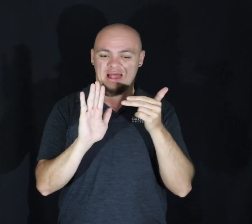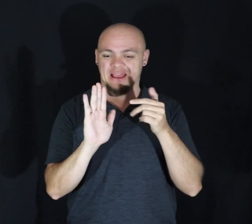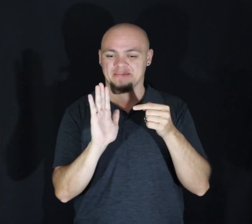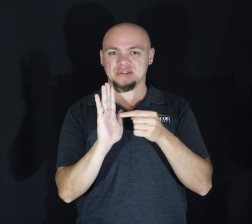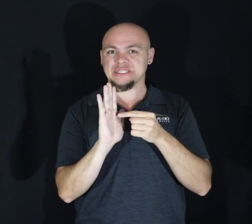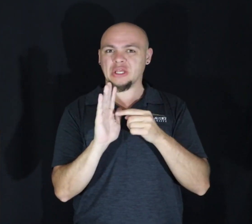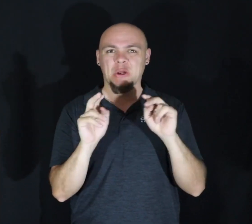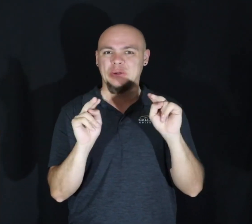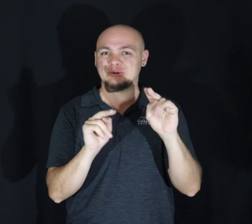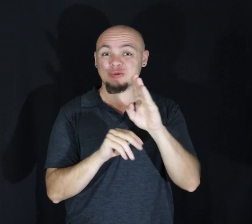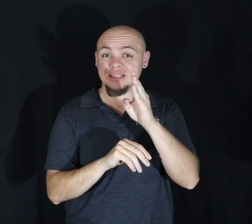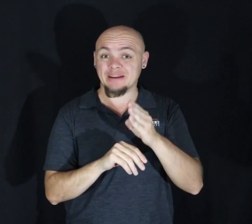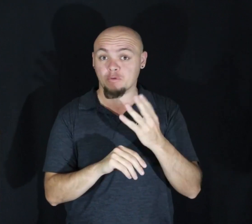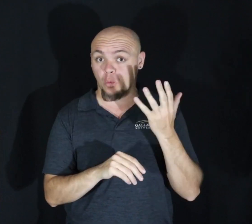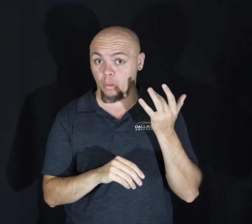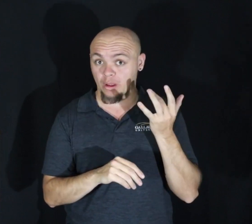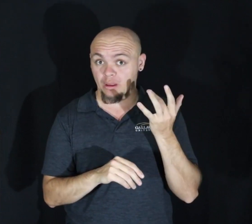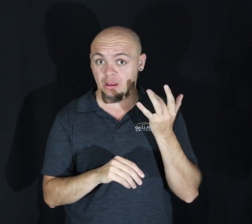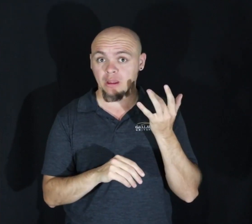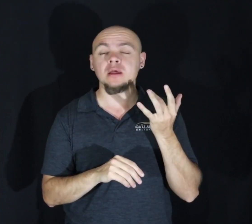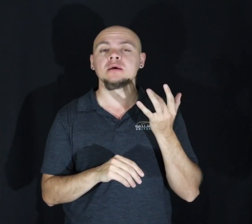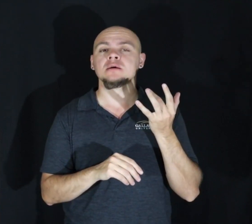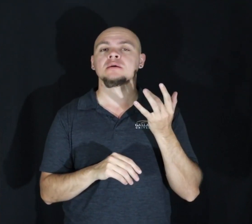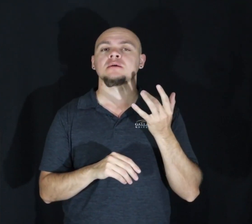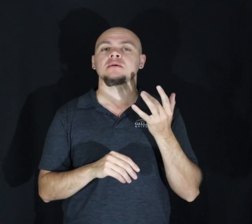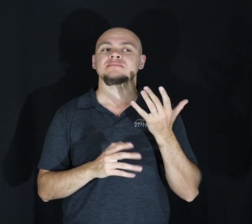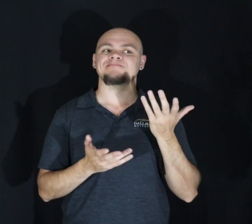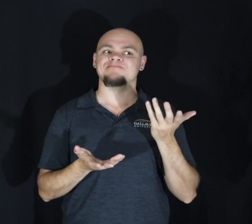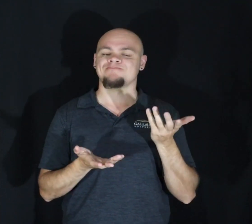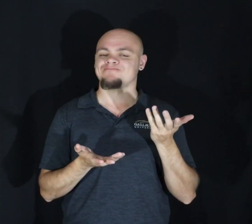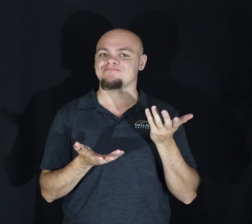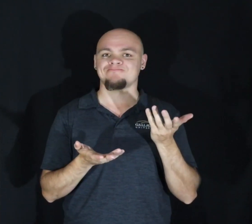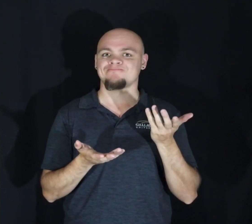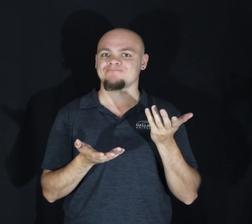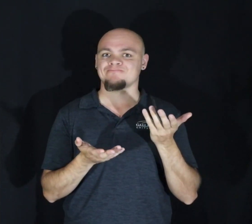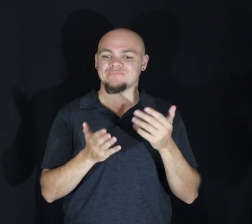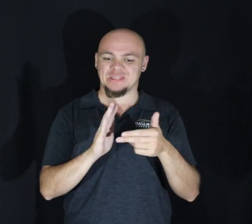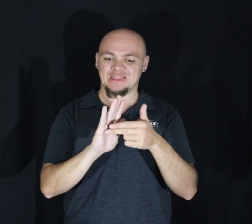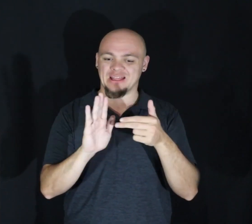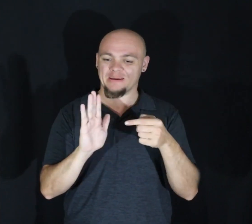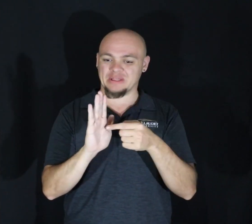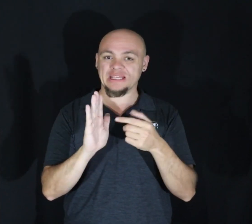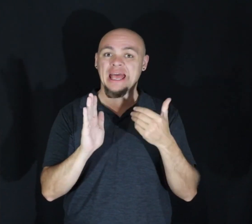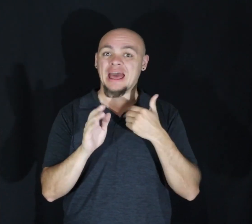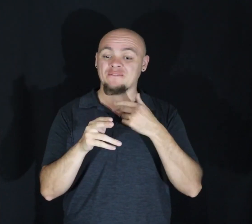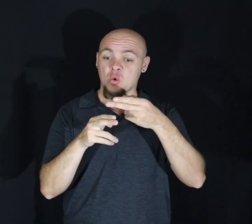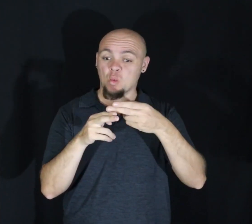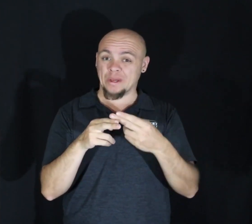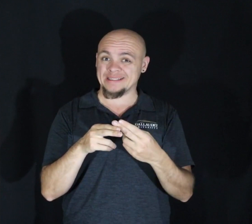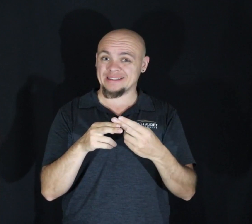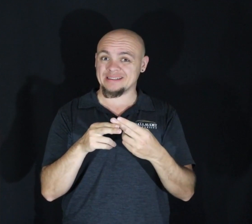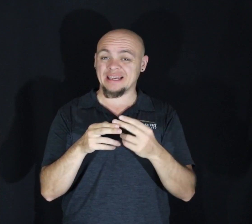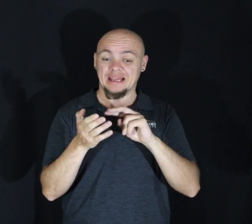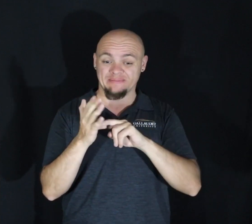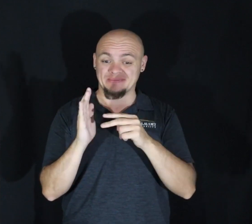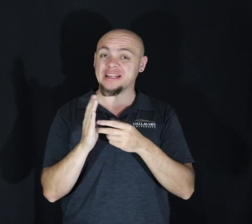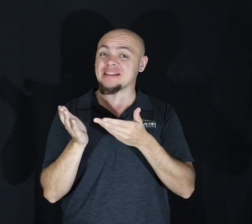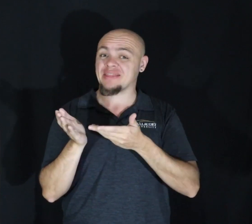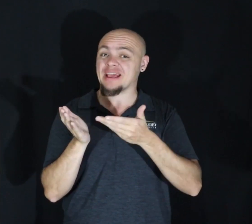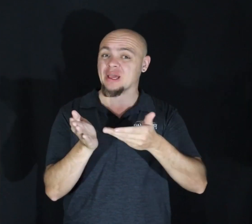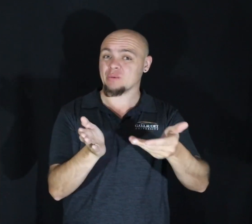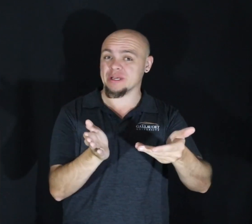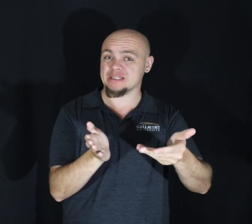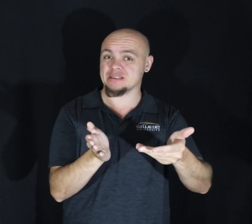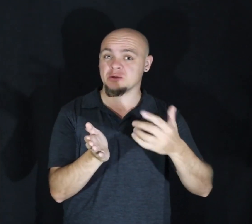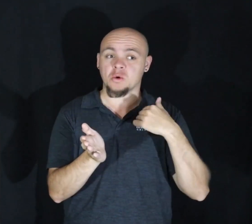never neutral is because pretty much they have weight and they carry meaning in a way that maybe we